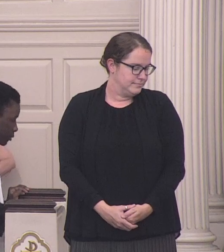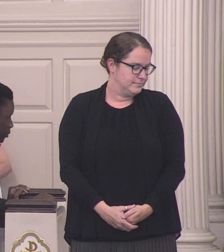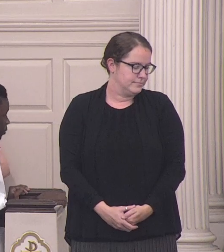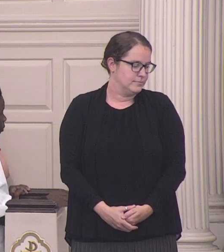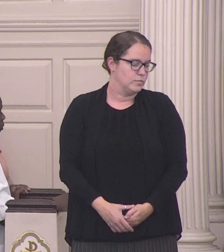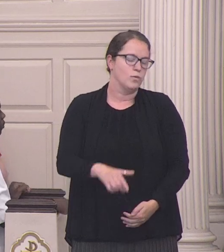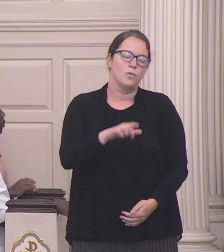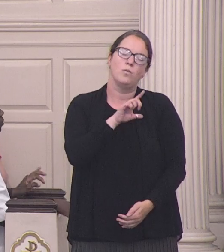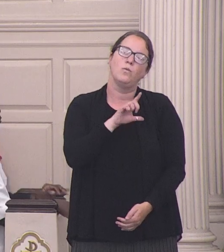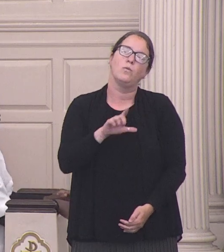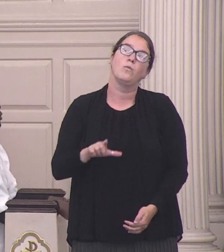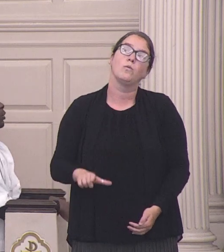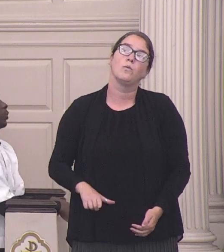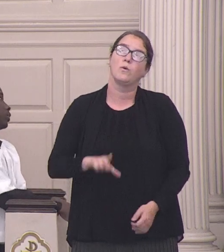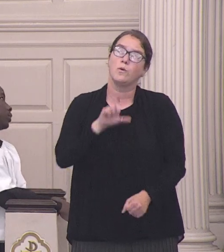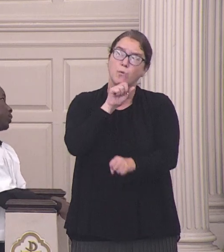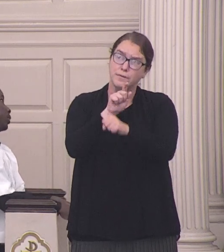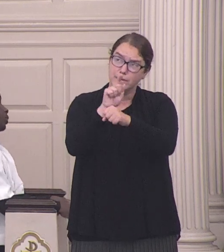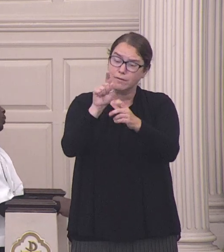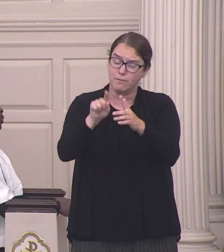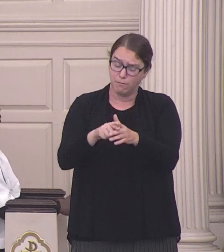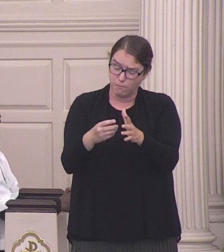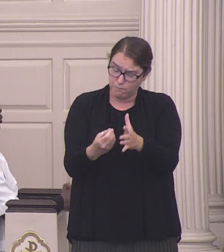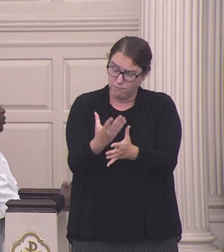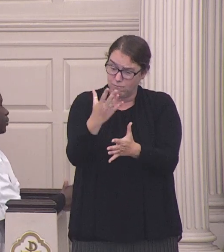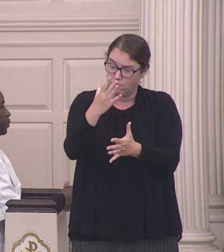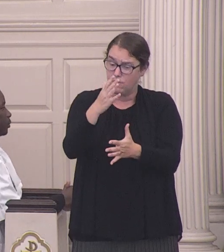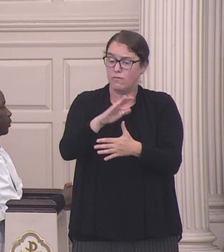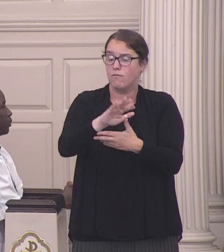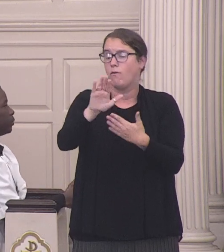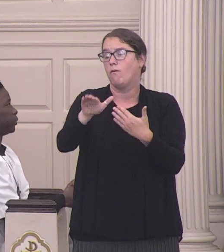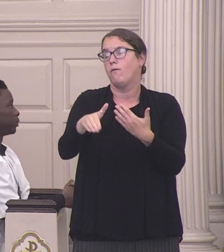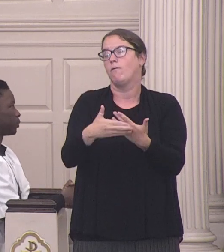You are indeed holy, O Lord, the fount of all holiness.